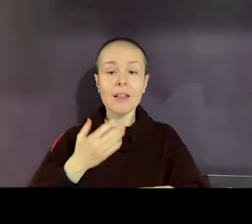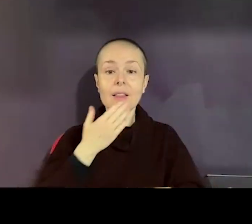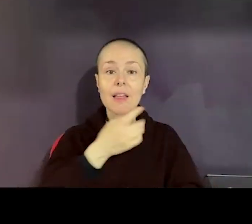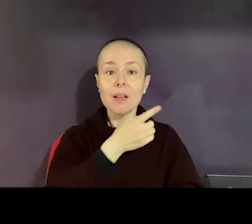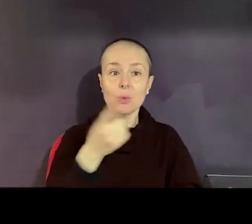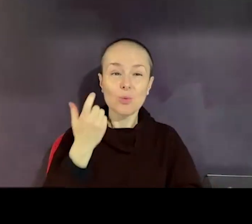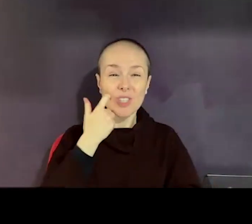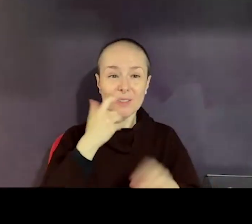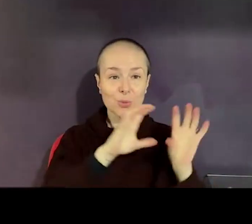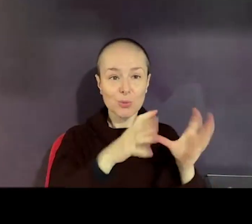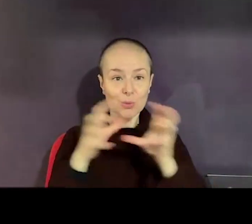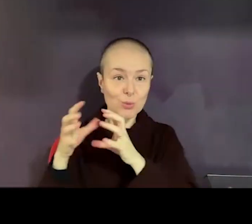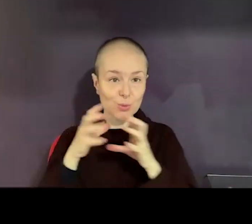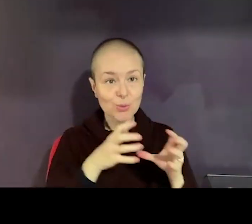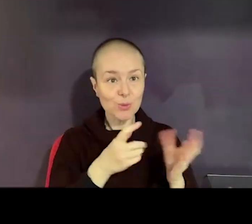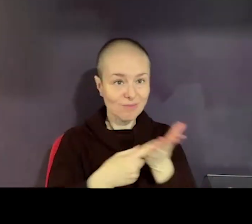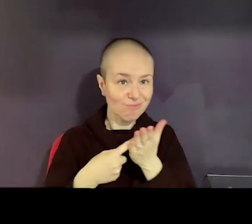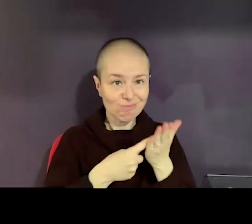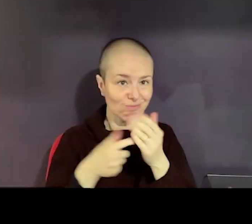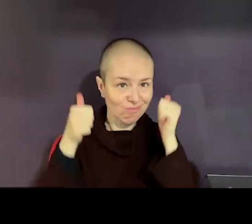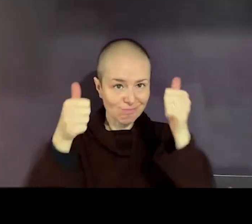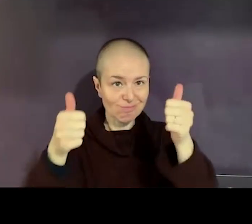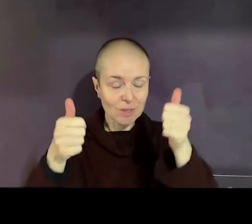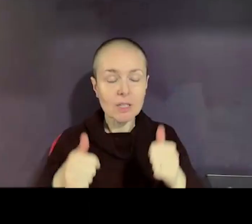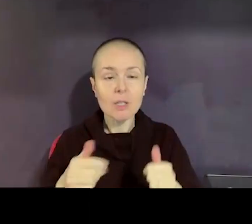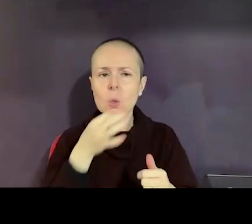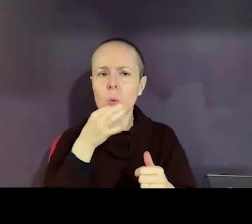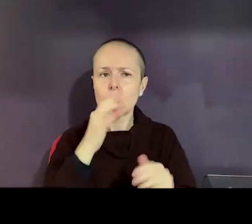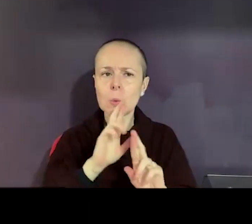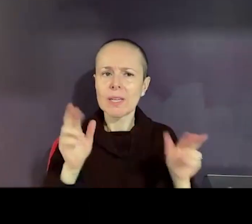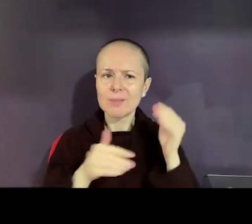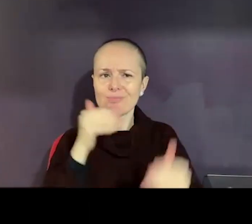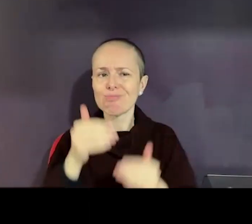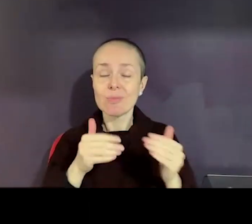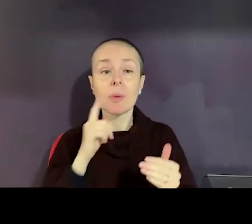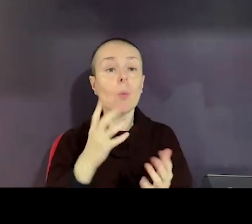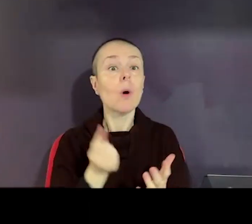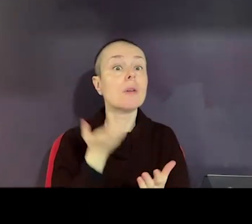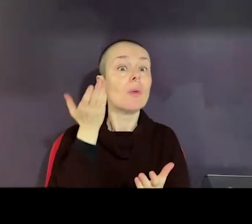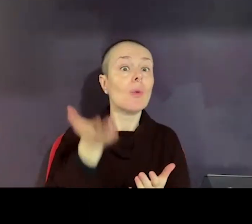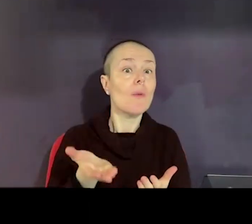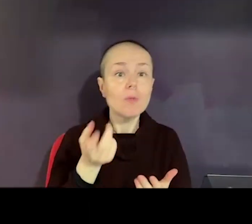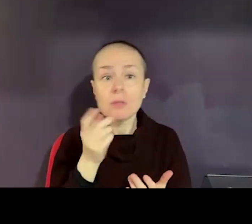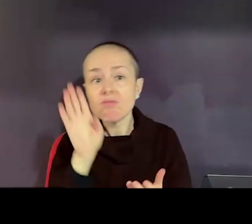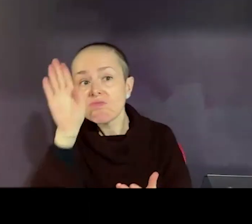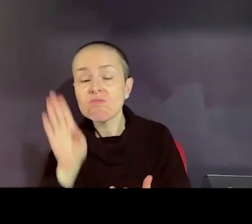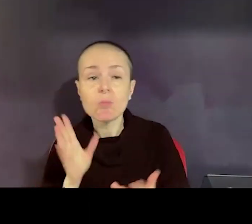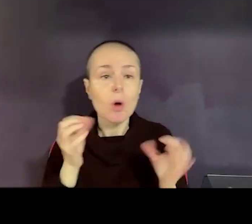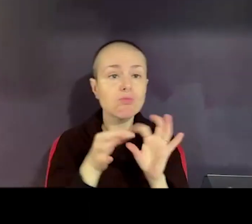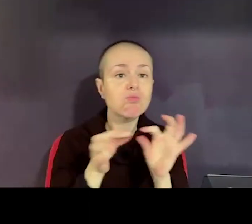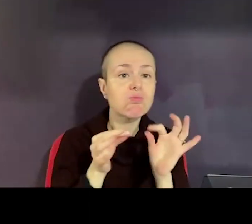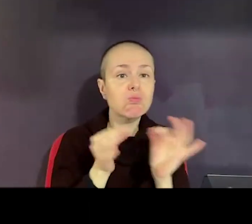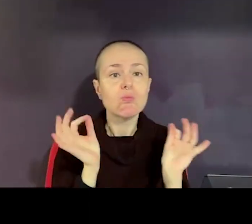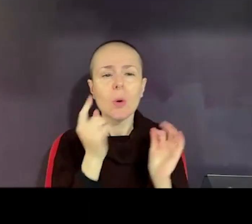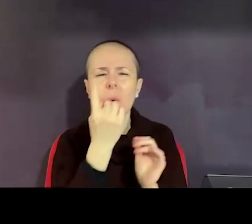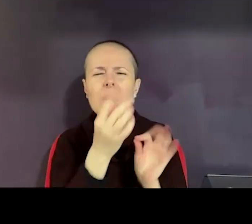rooms. We are going to be moving on in just a second, but I wanted to give the opportunity if just a couple of people wanted to share just